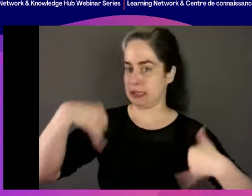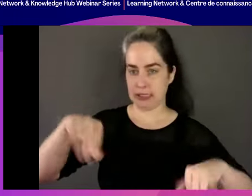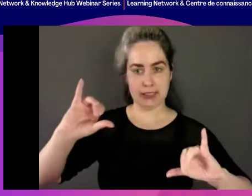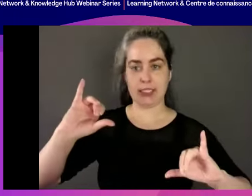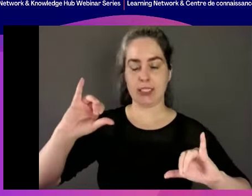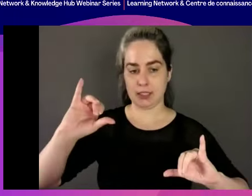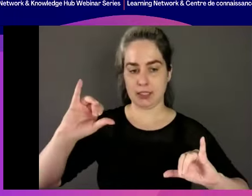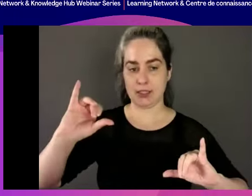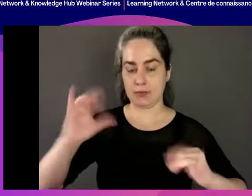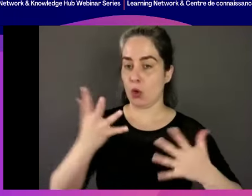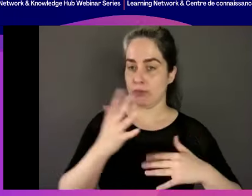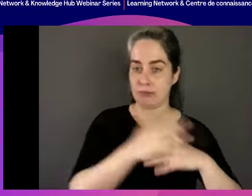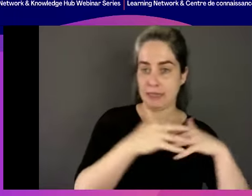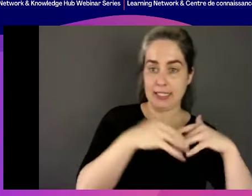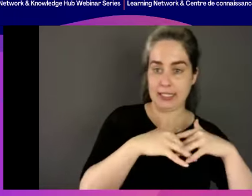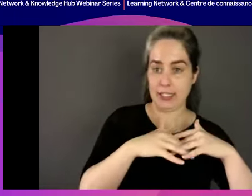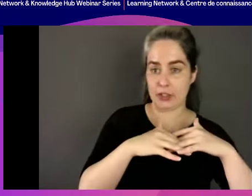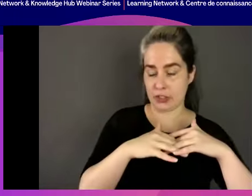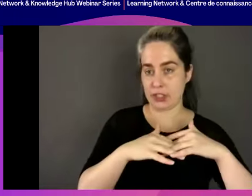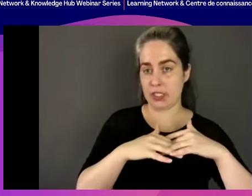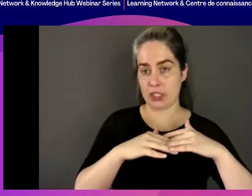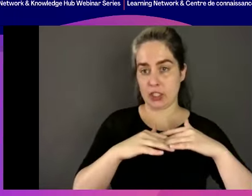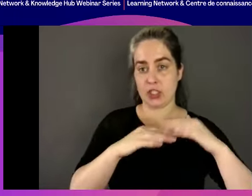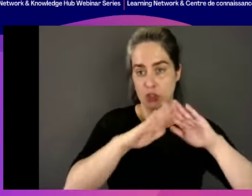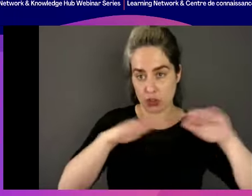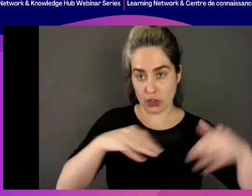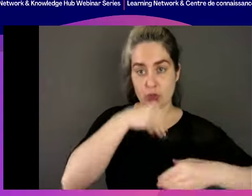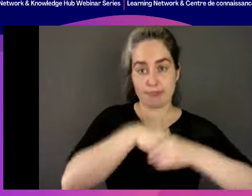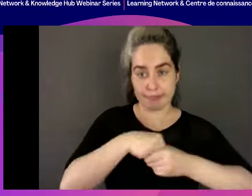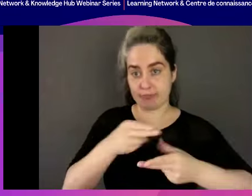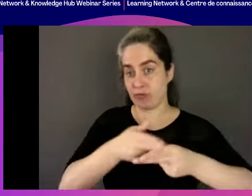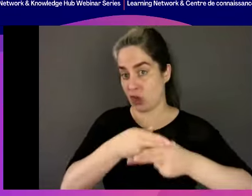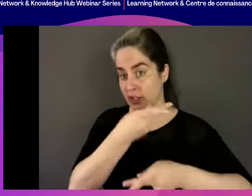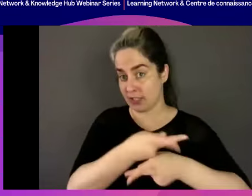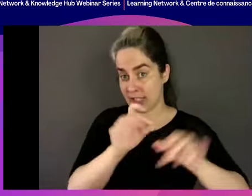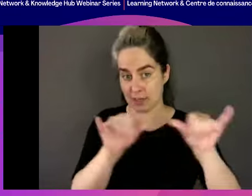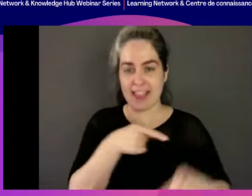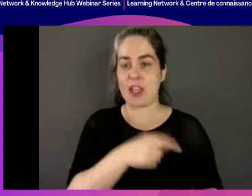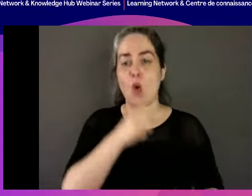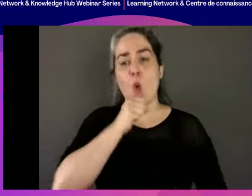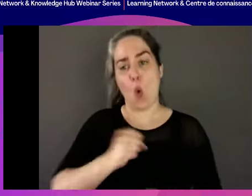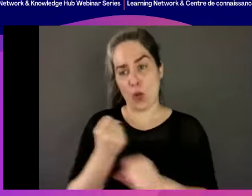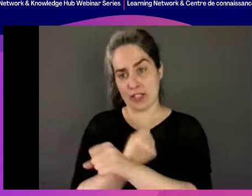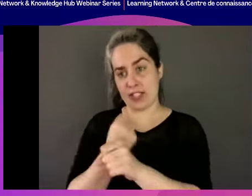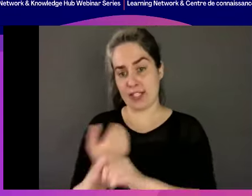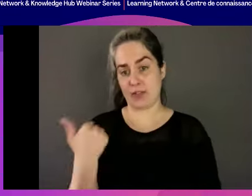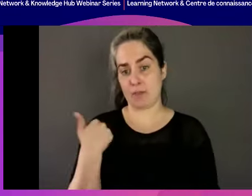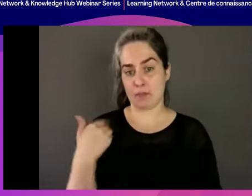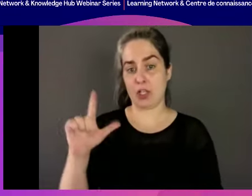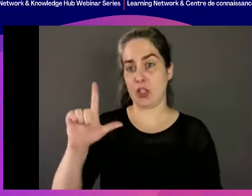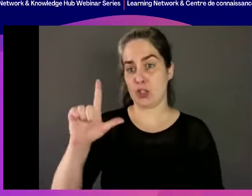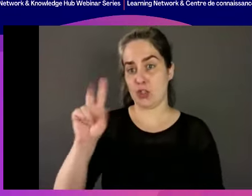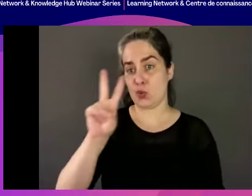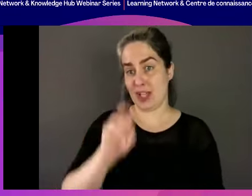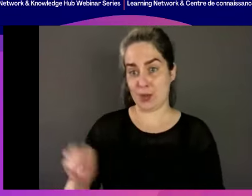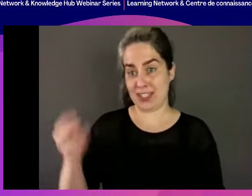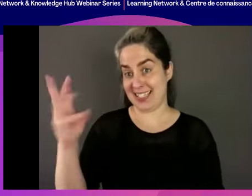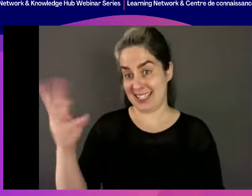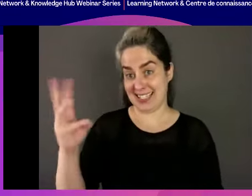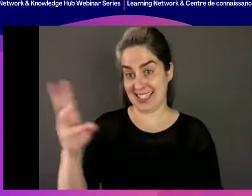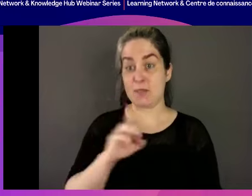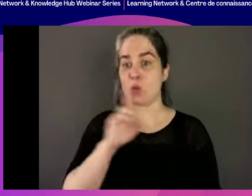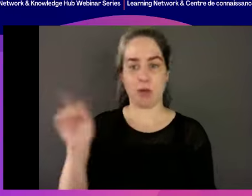between Indigenous children within the foster care system. This is an old stat from 2016, but I know it hasn't changed much. But